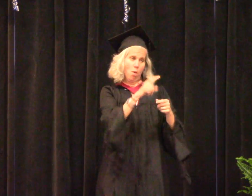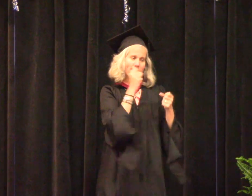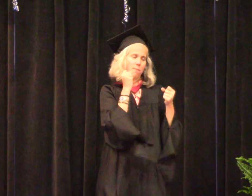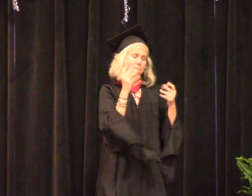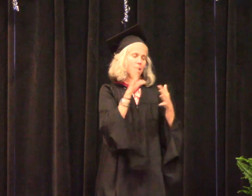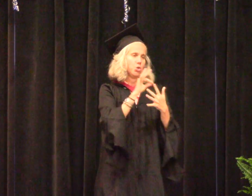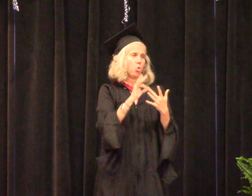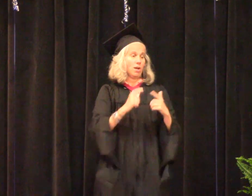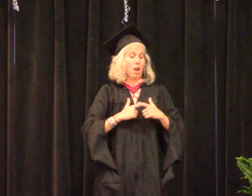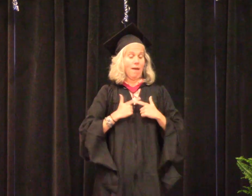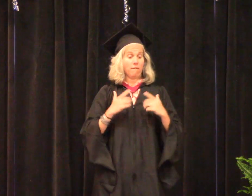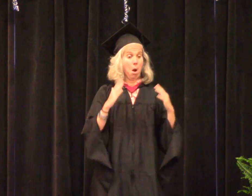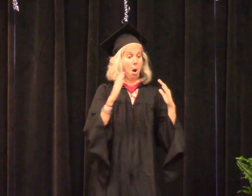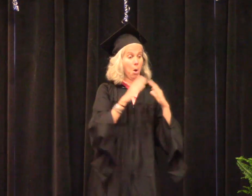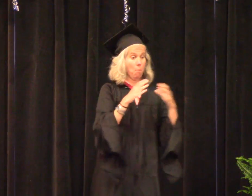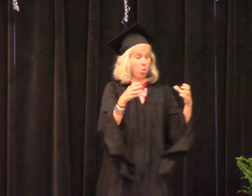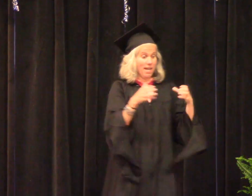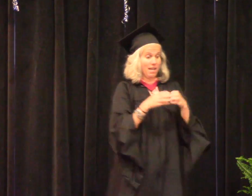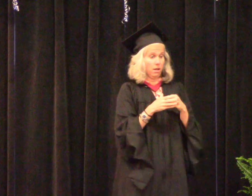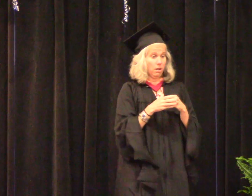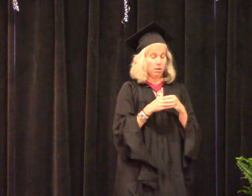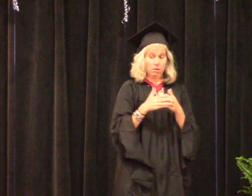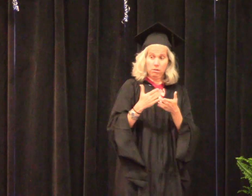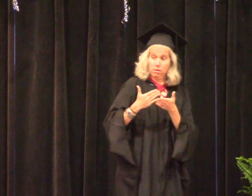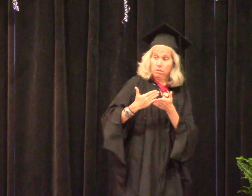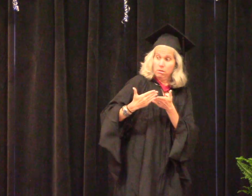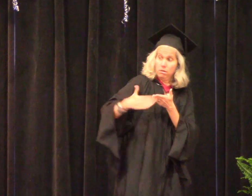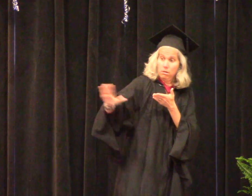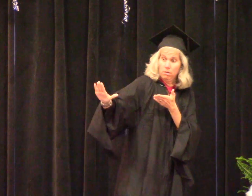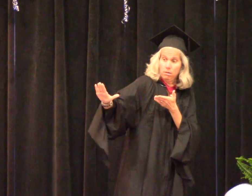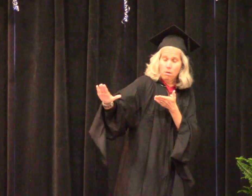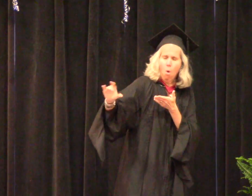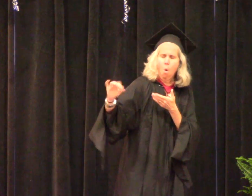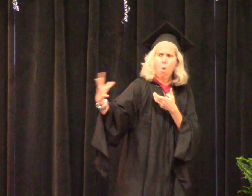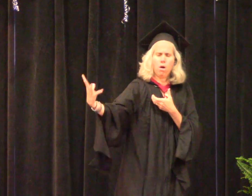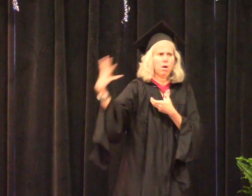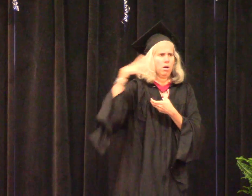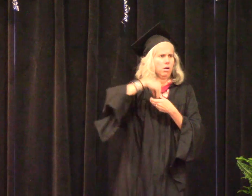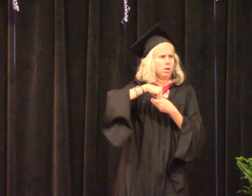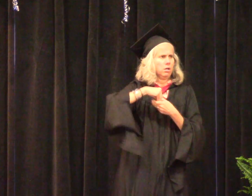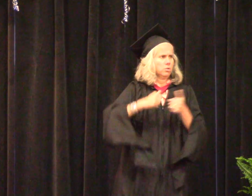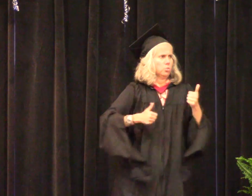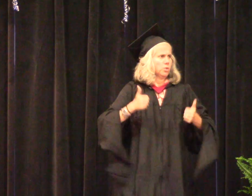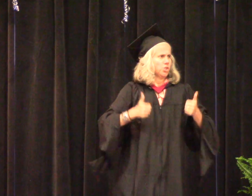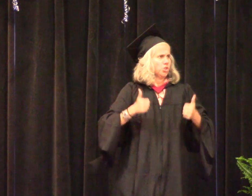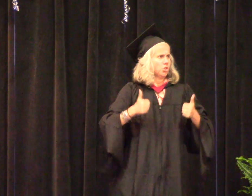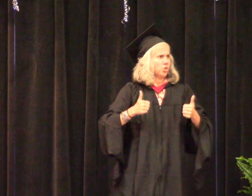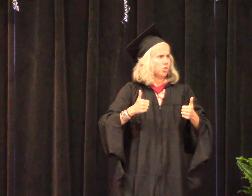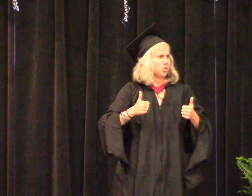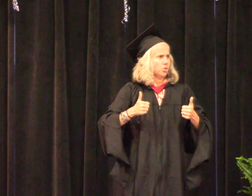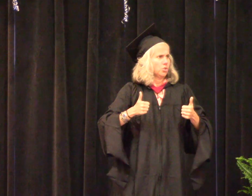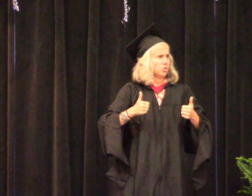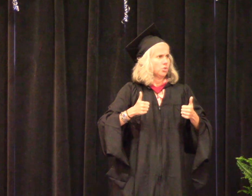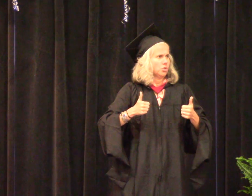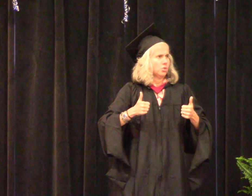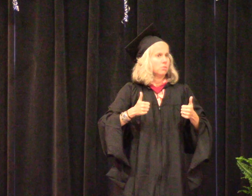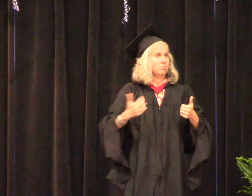If you welcome people into your lives and you have a sense of community, you'll get much further in